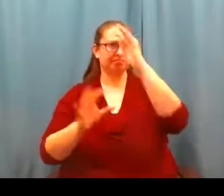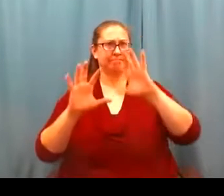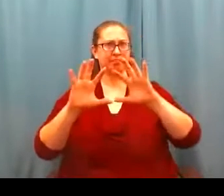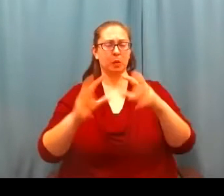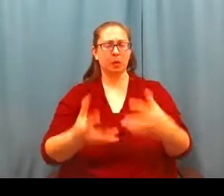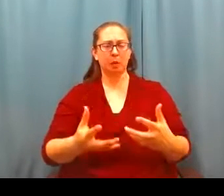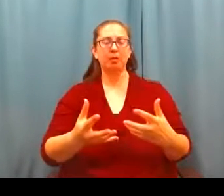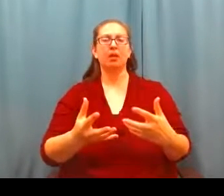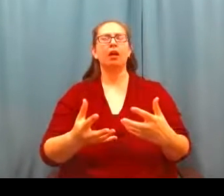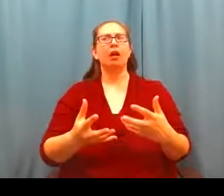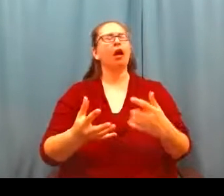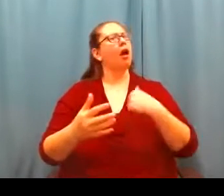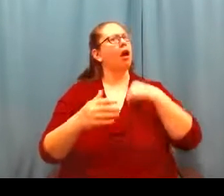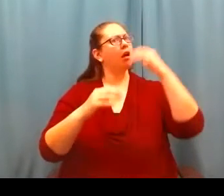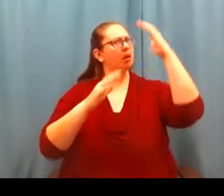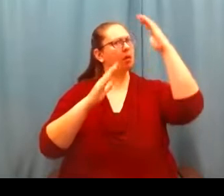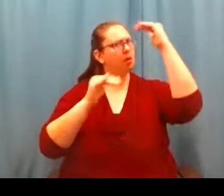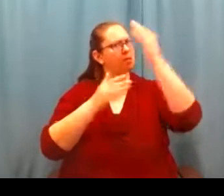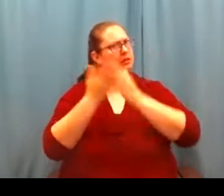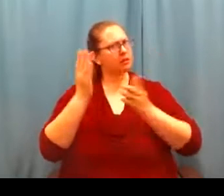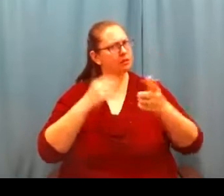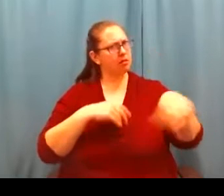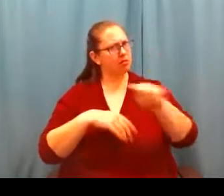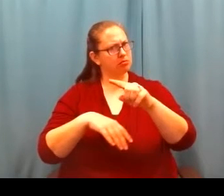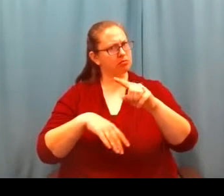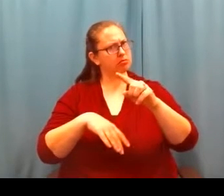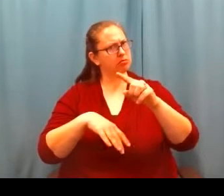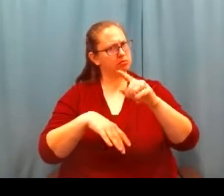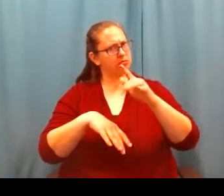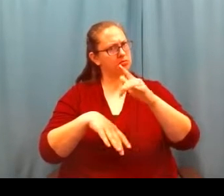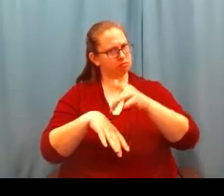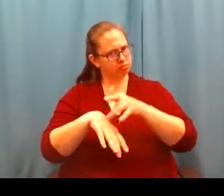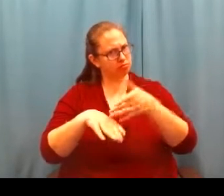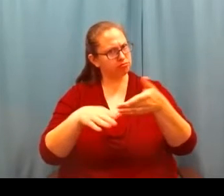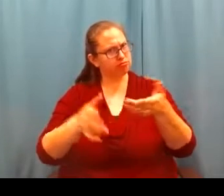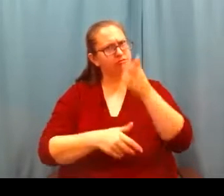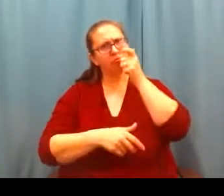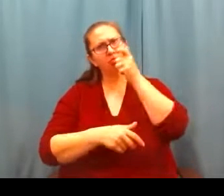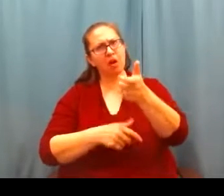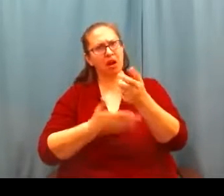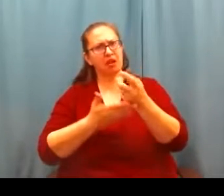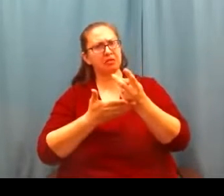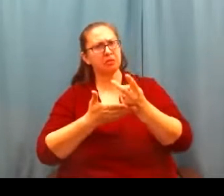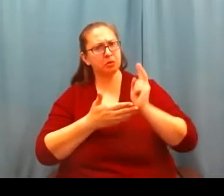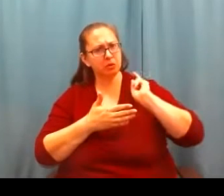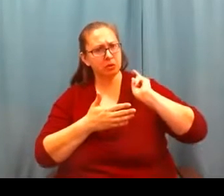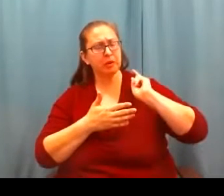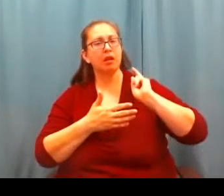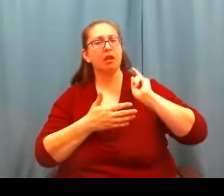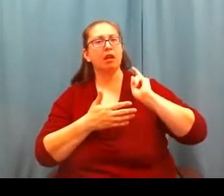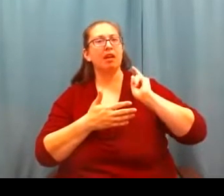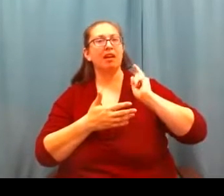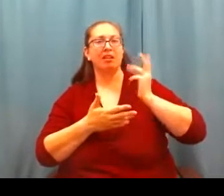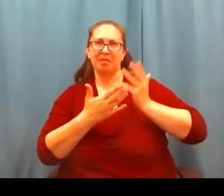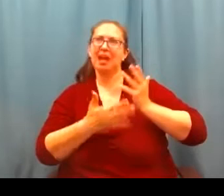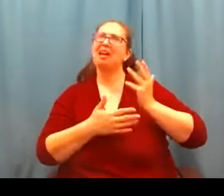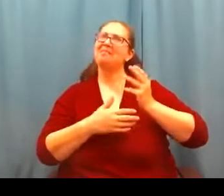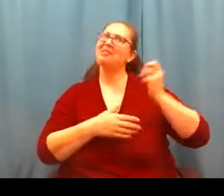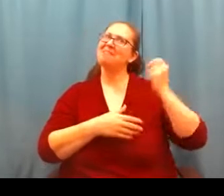some of you were here. I think it was 2 weeks ago that we did this, and maybe came back for more this